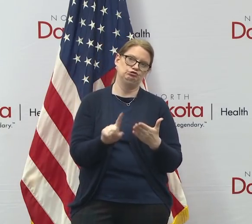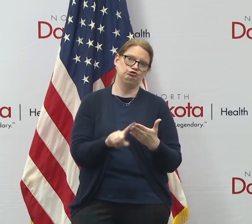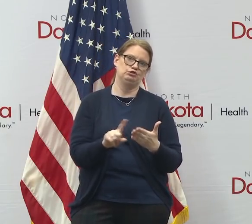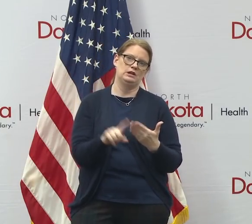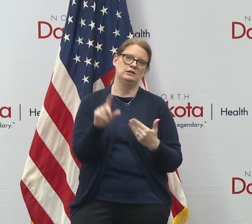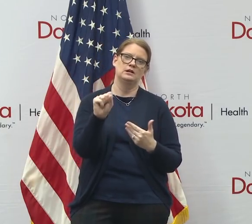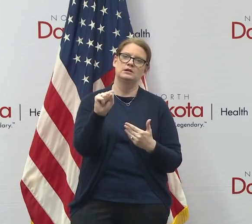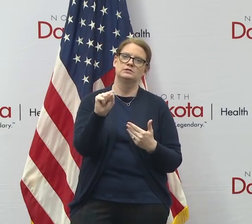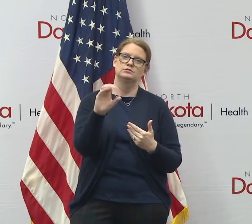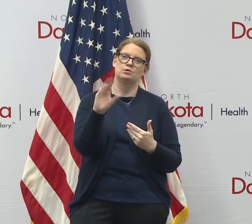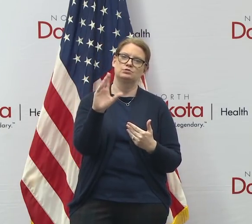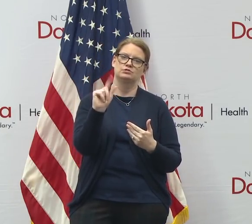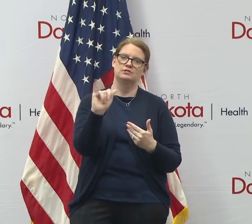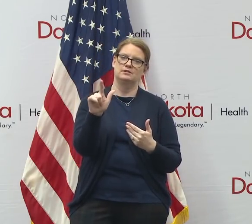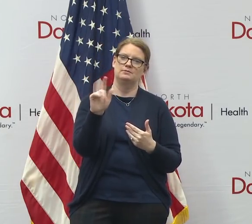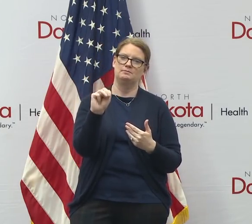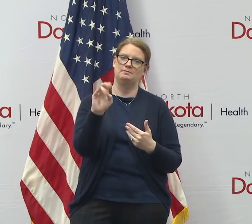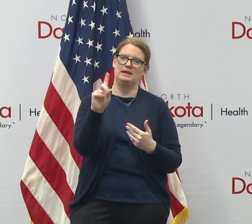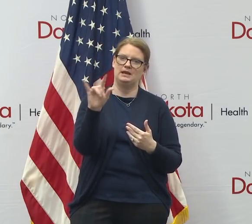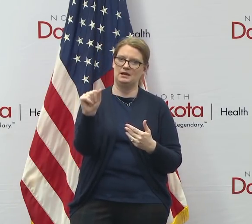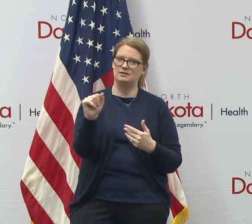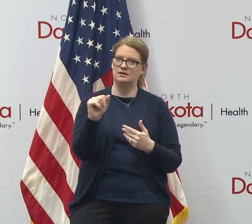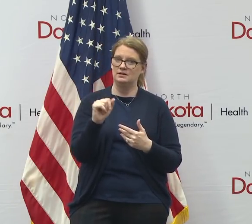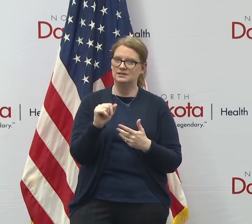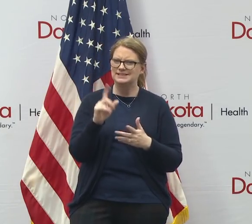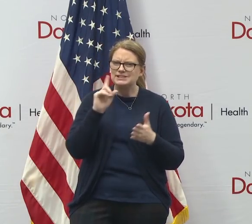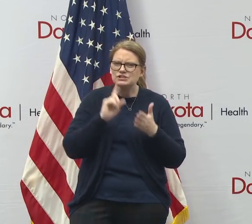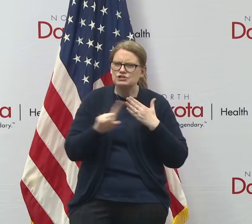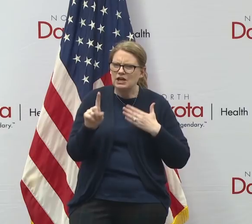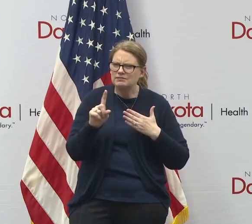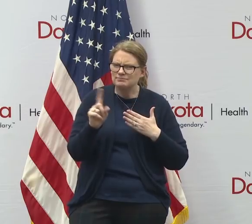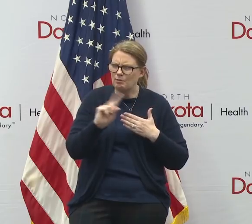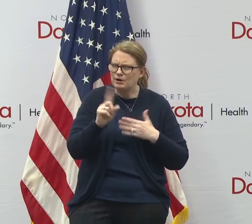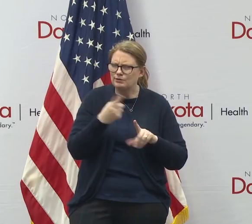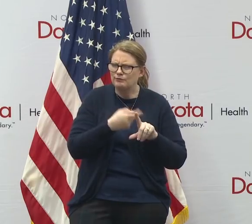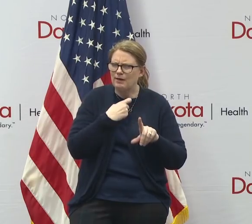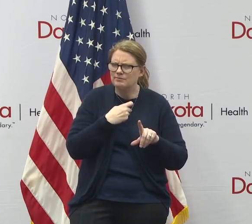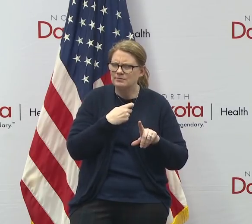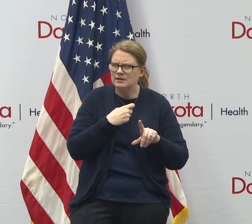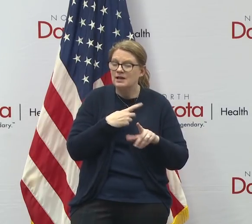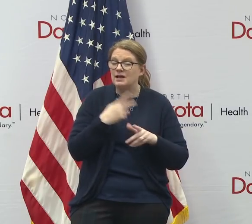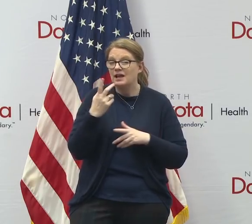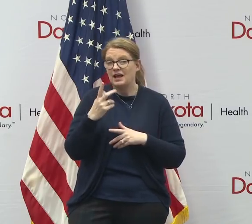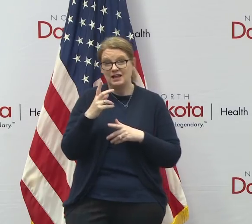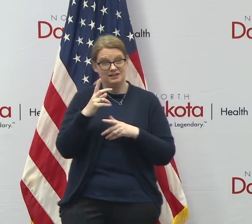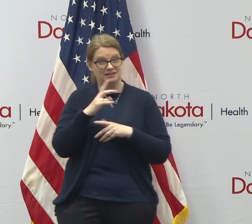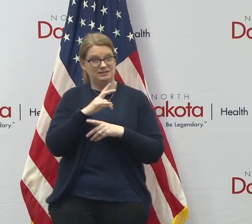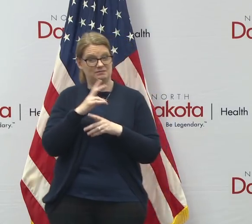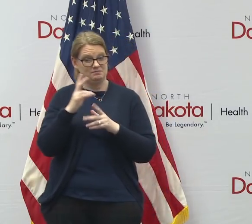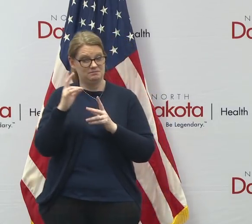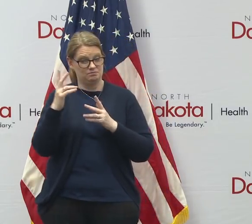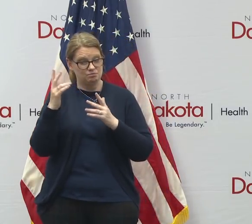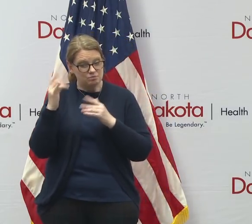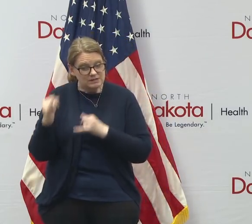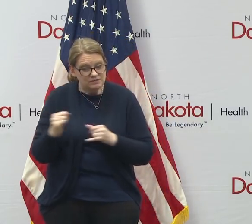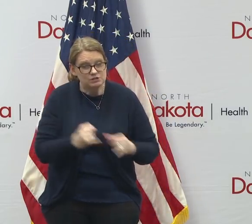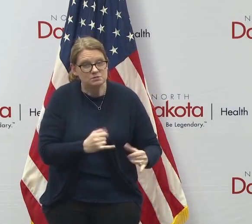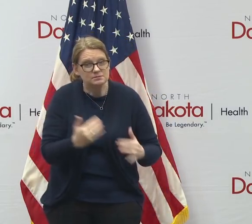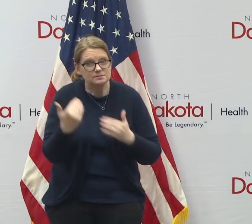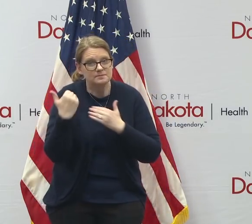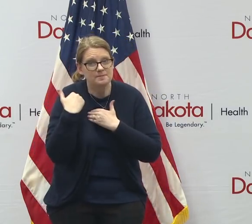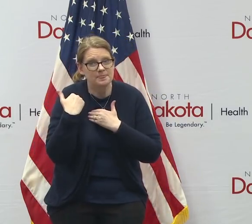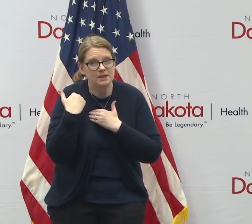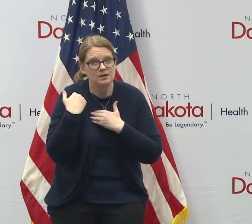that people really make sure their sources are good. And part of that individual responsibility for people is to stop those things if they're